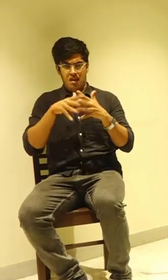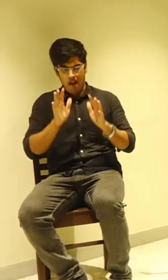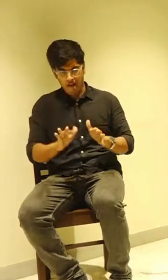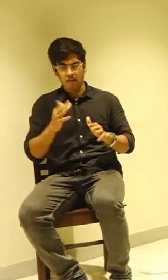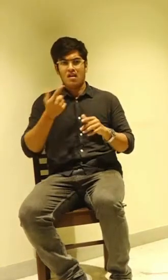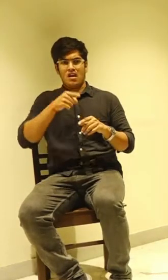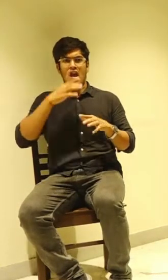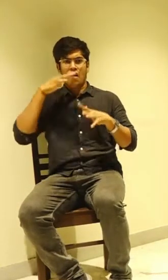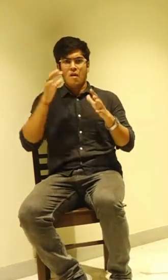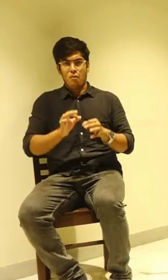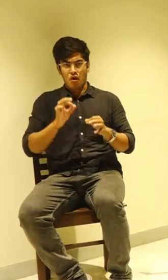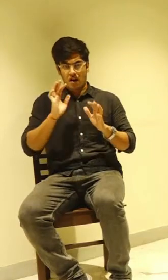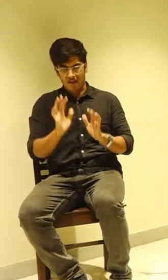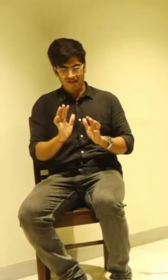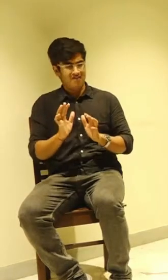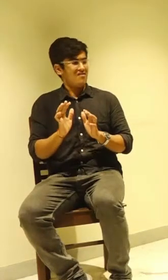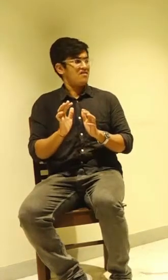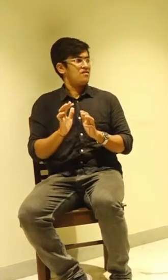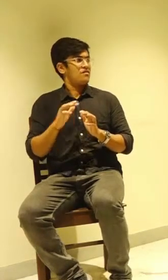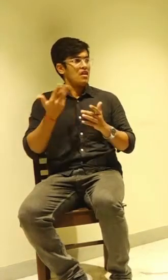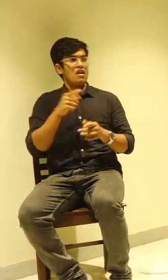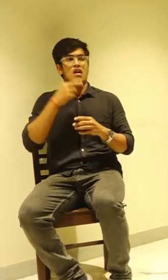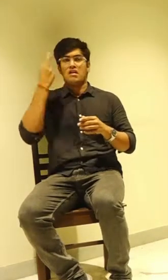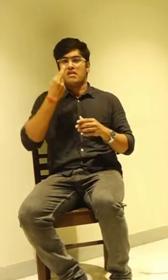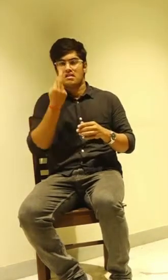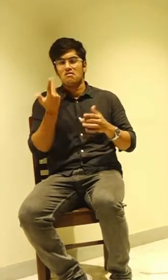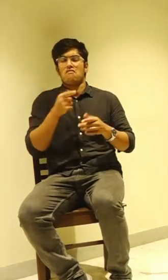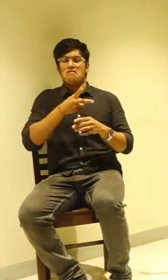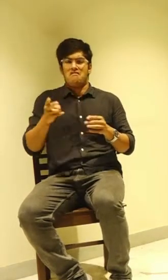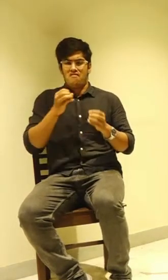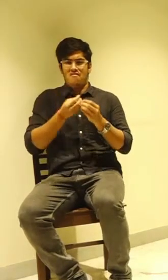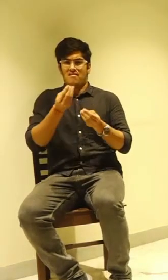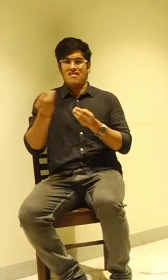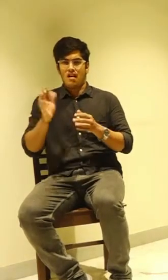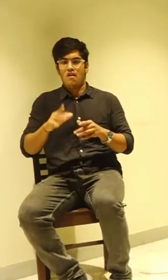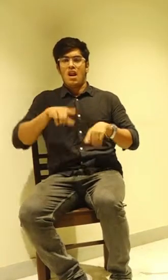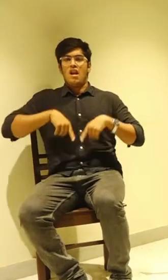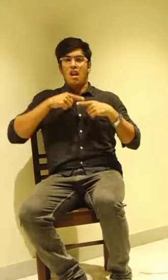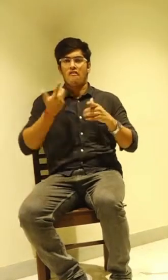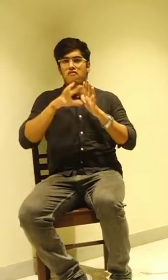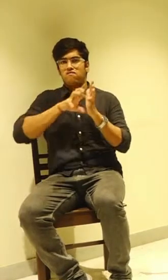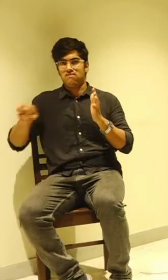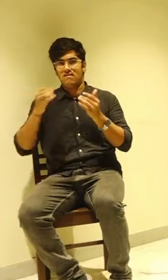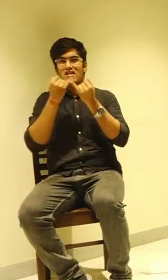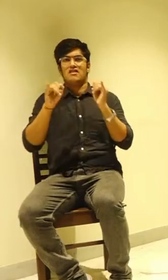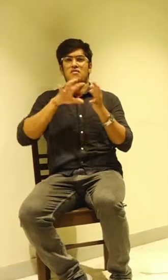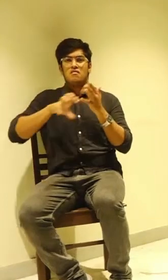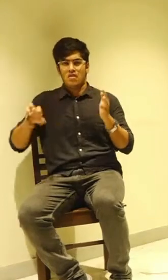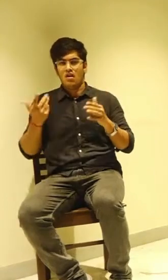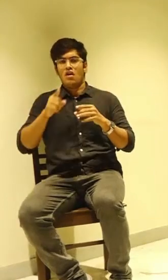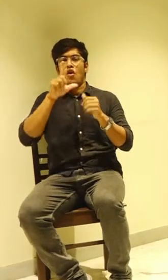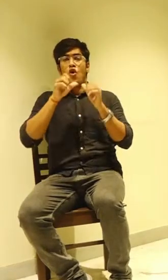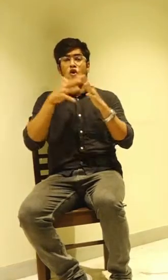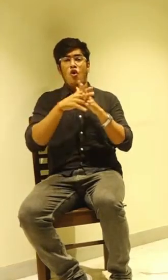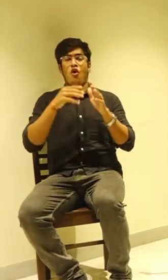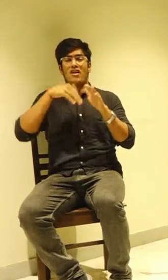is significant enough, the reasons and justifications that the government provides to take away life and liberty. It shouldn't just be laid down in law, but it